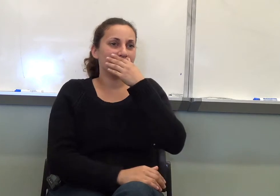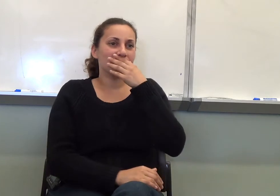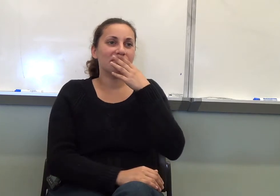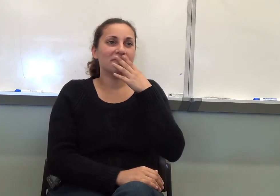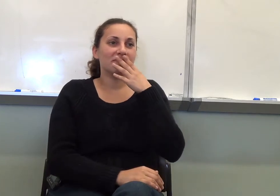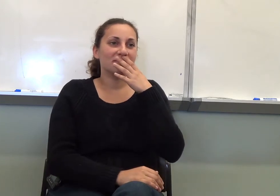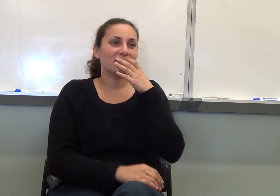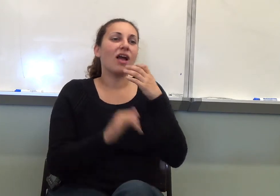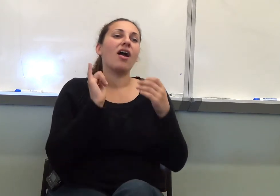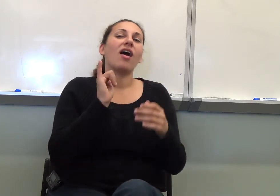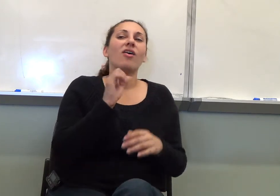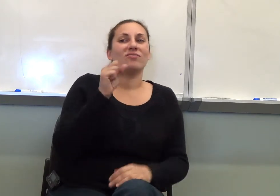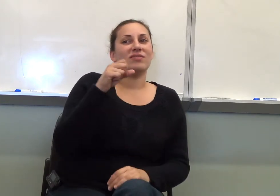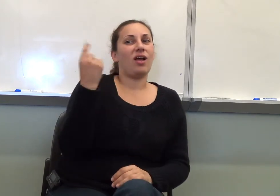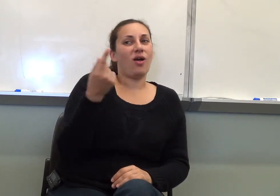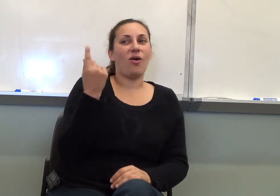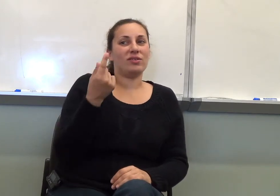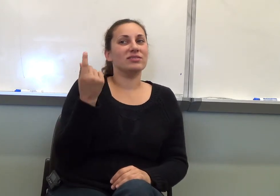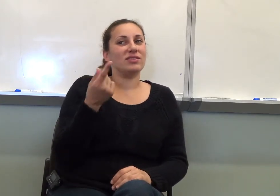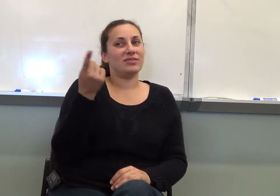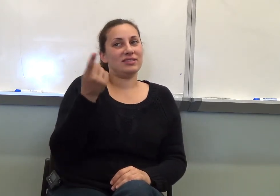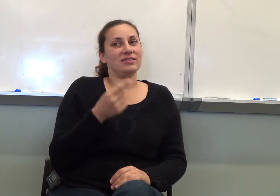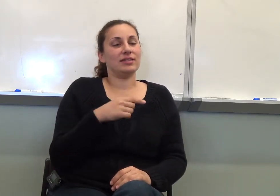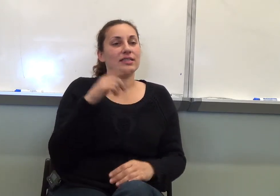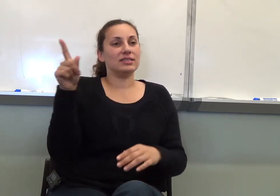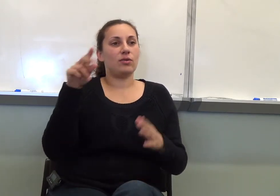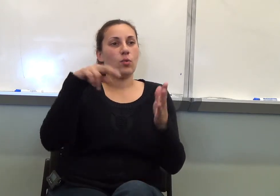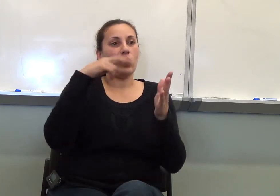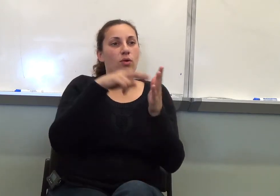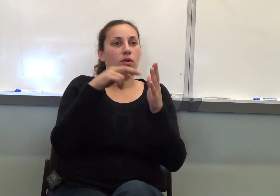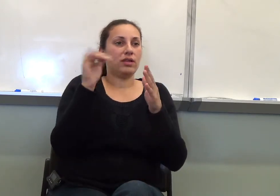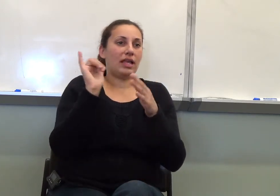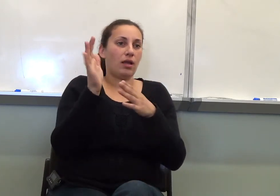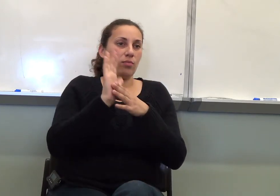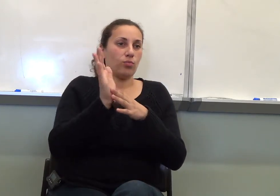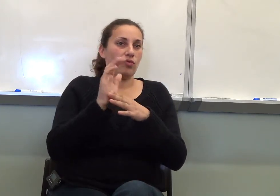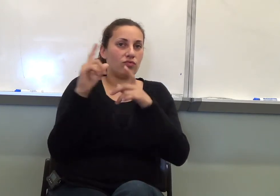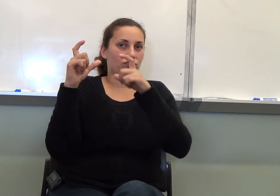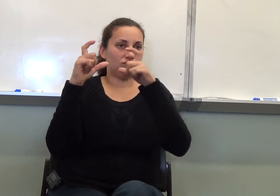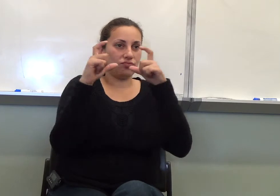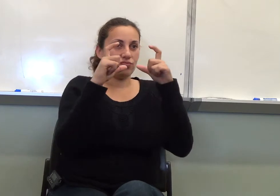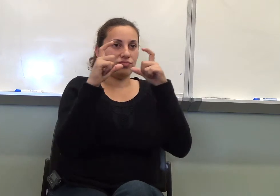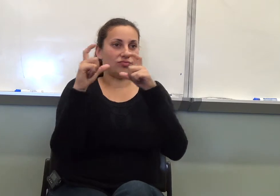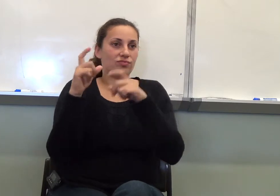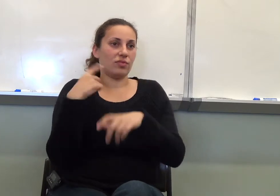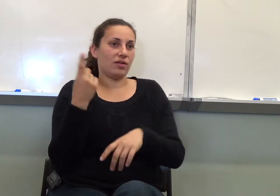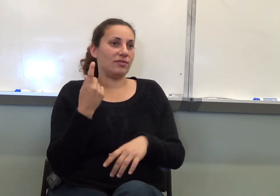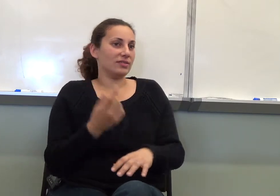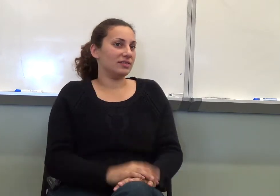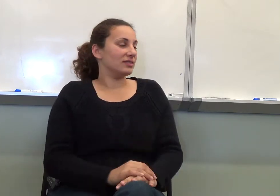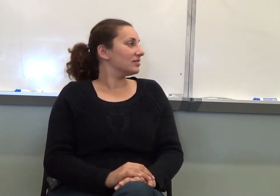-5B. So it's -4A, and over here, -1 times -5 is a